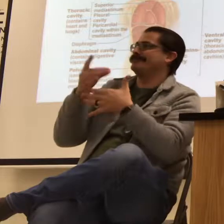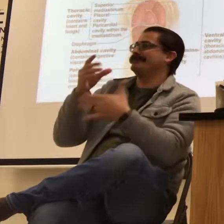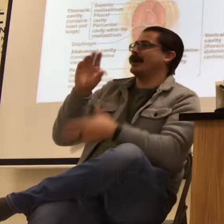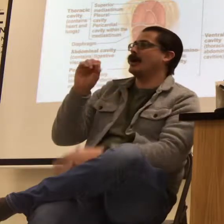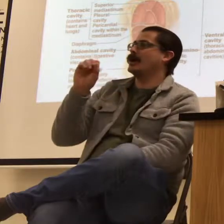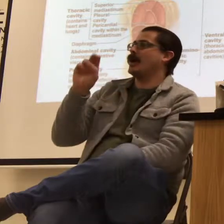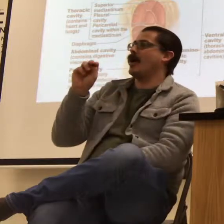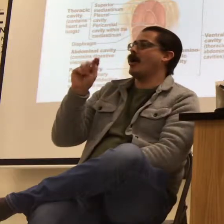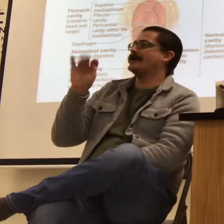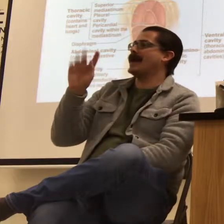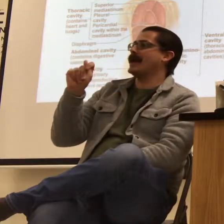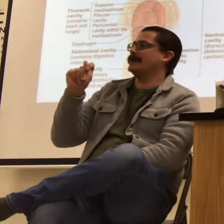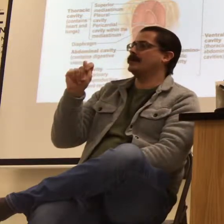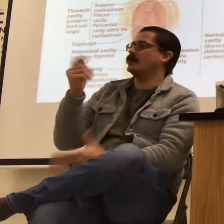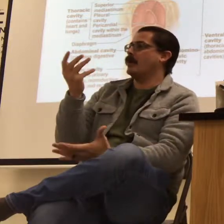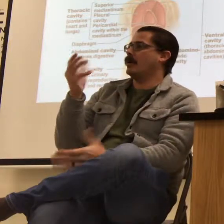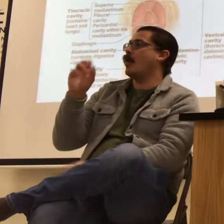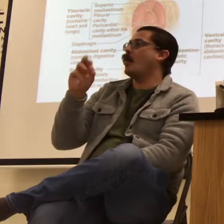Basically, organs.